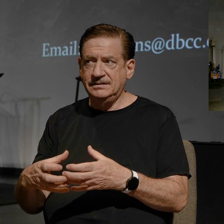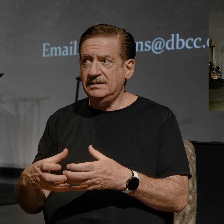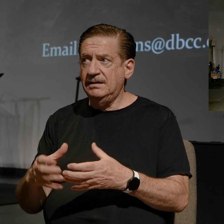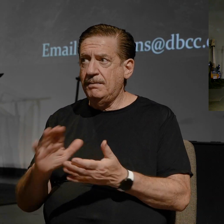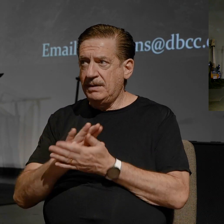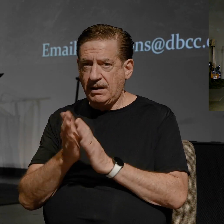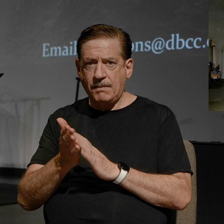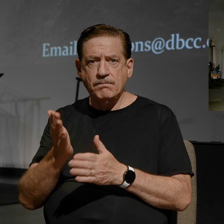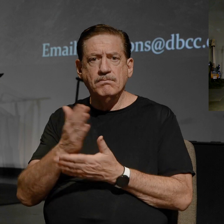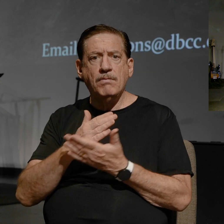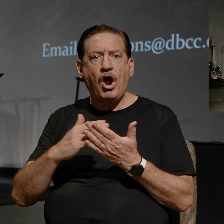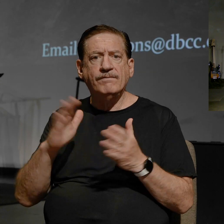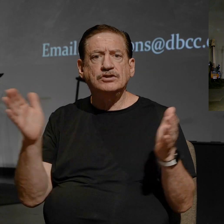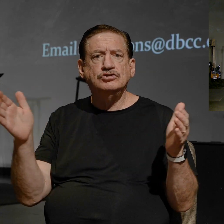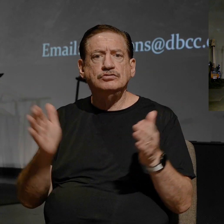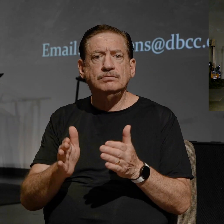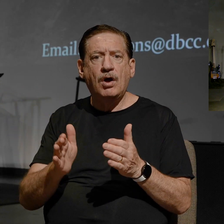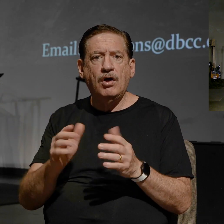Become part of a small group.